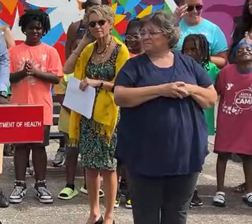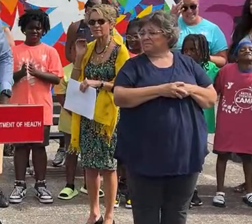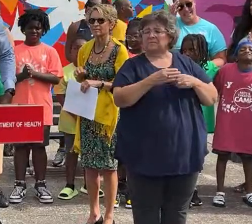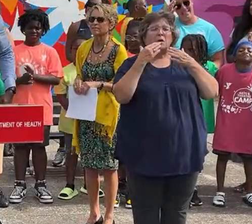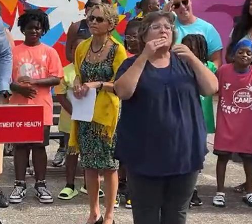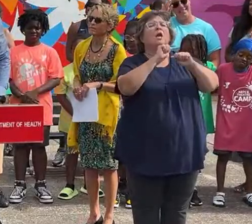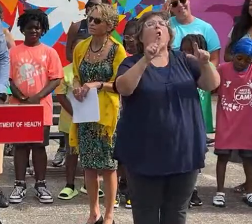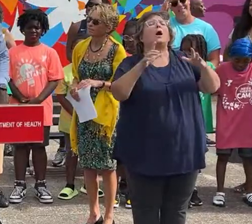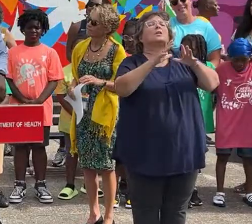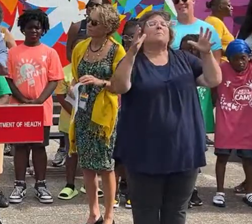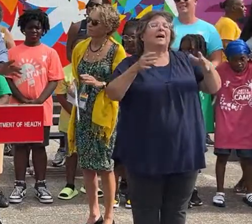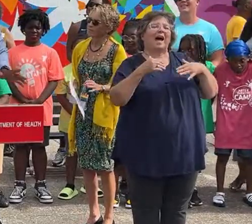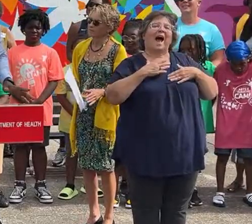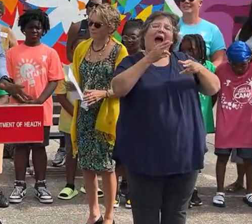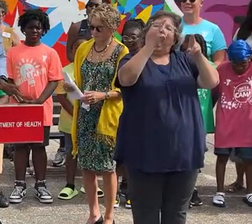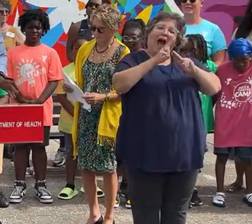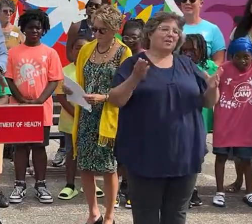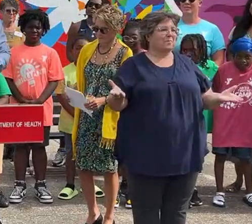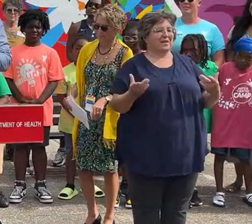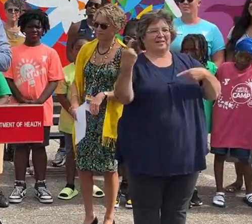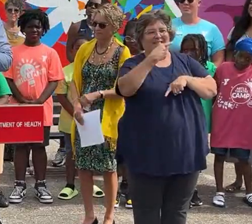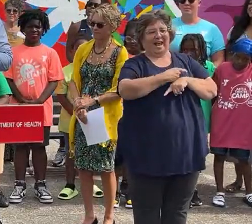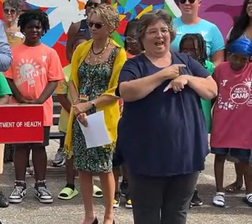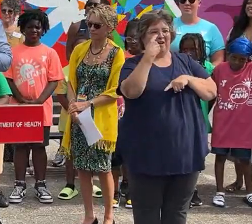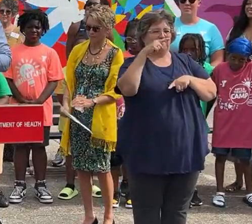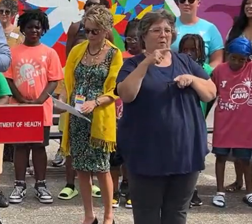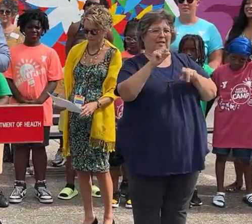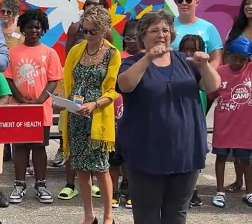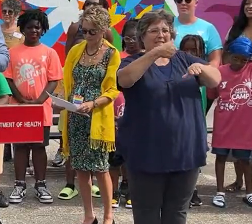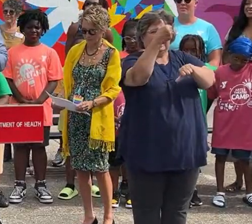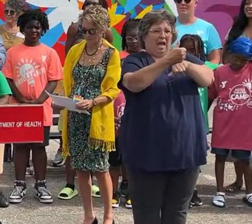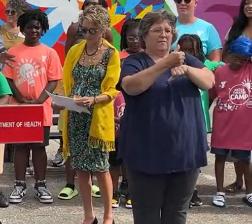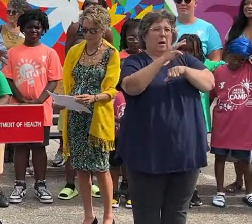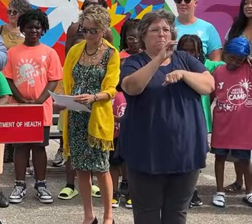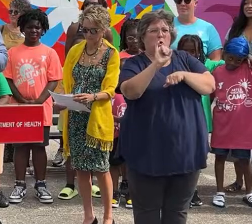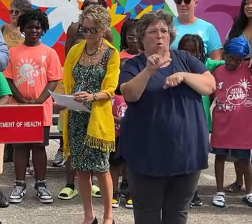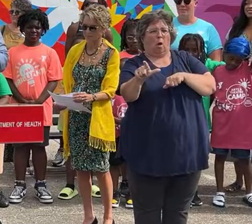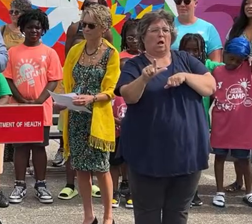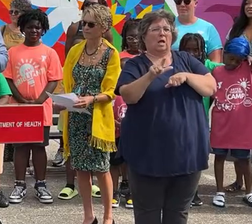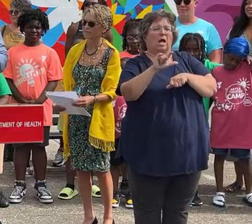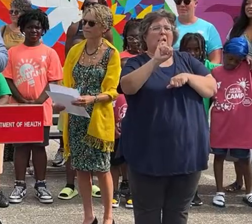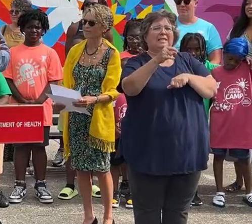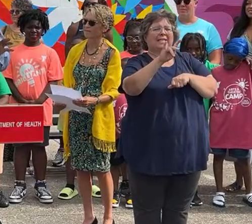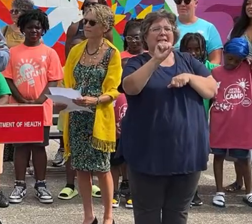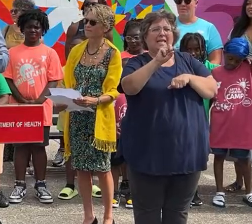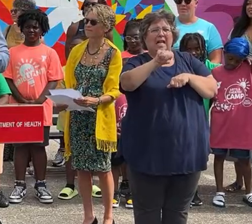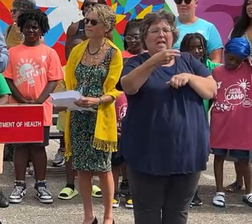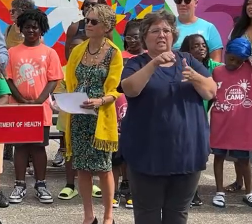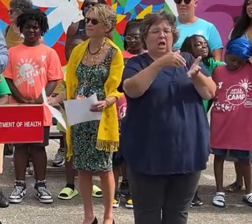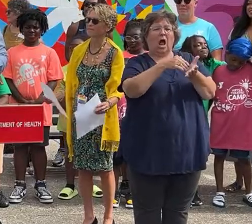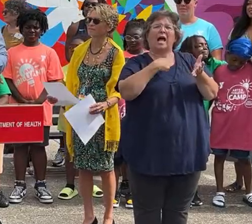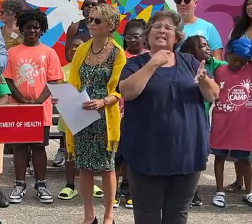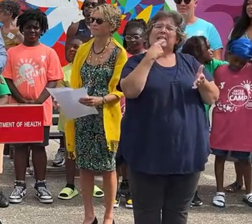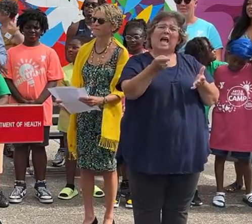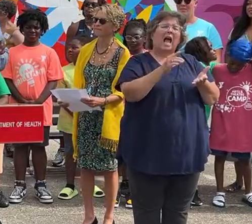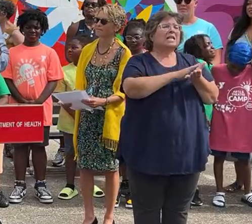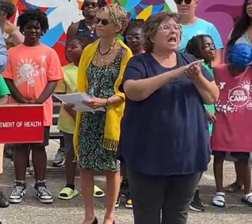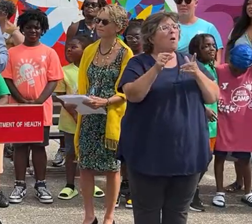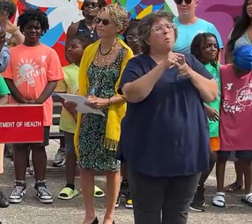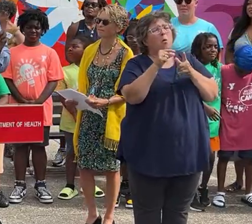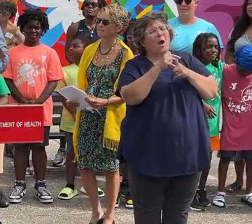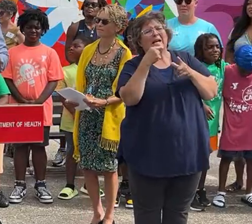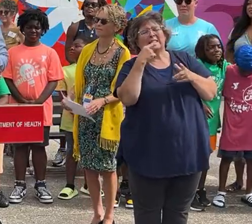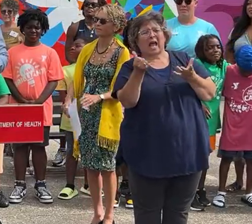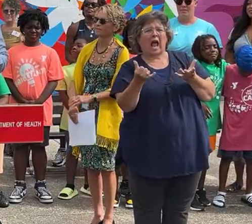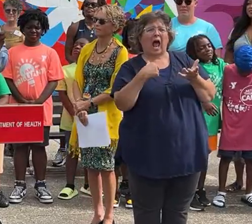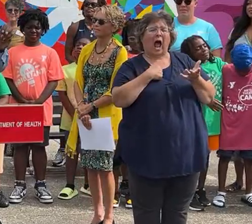Thank you all so much. It is such an honor to be here today for the installation of this mural on the Jesse Nash Center. But I just want to say, I had some nice words, but I also want to